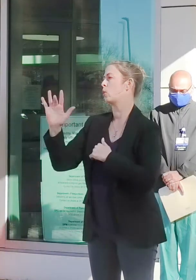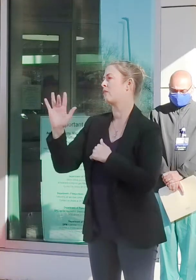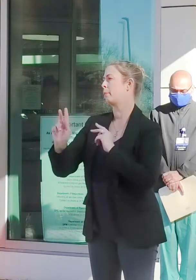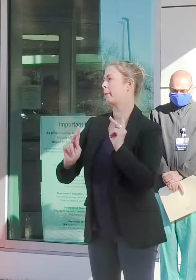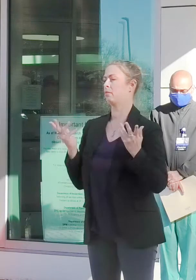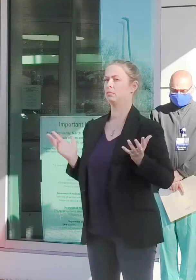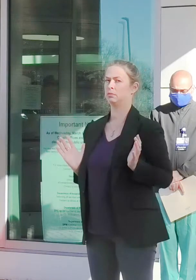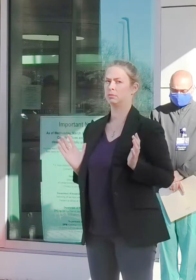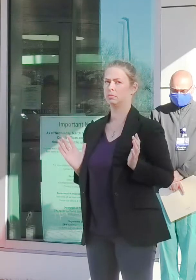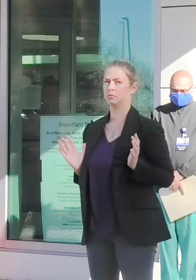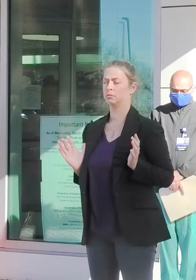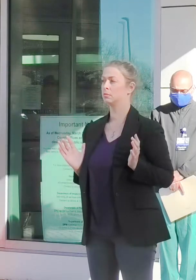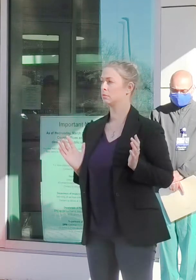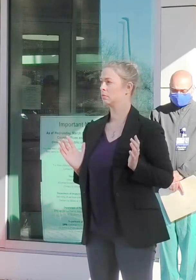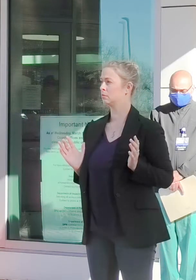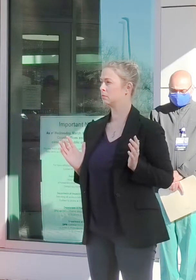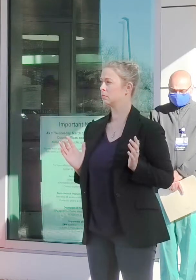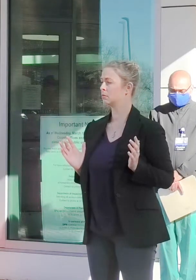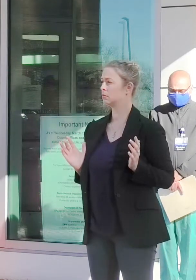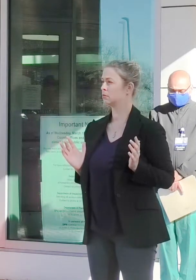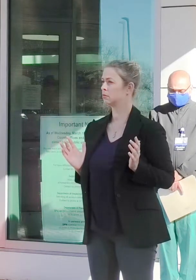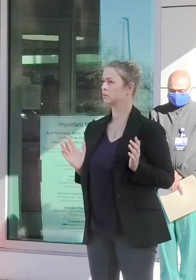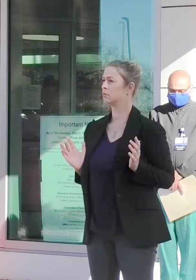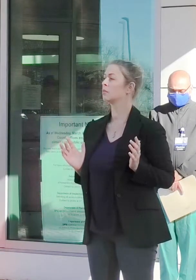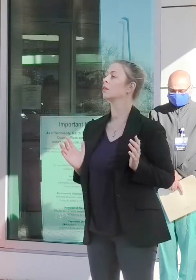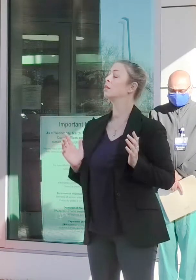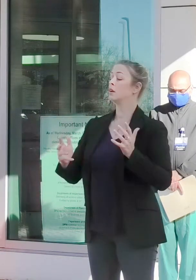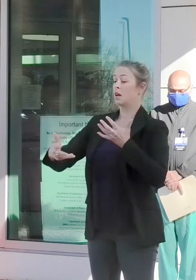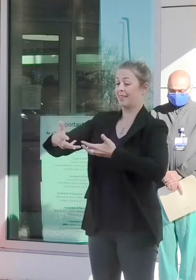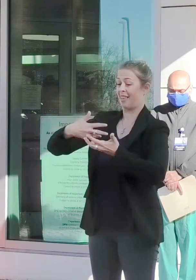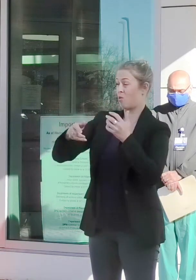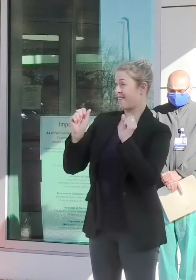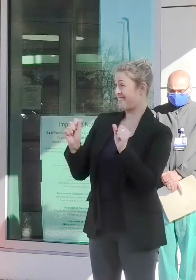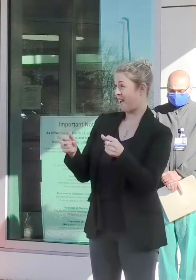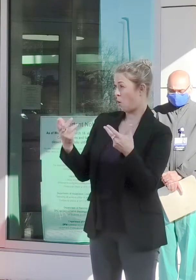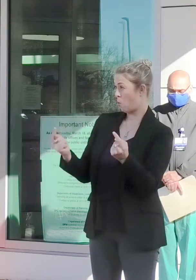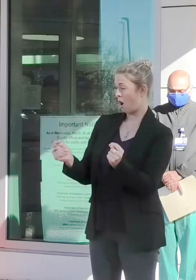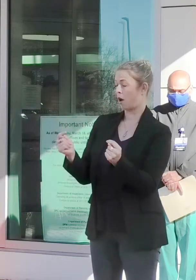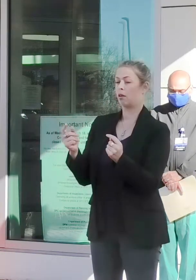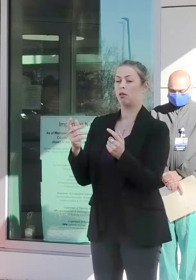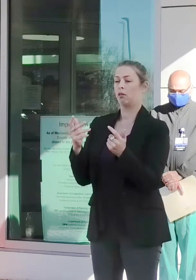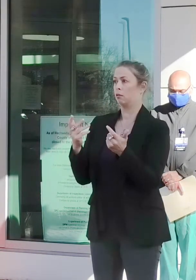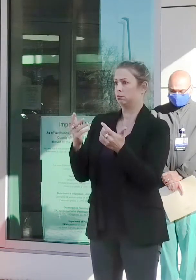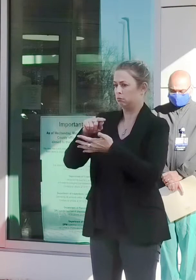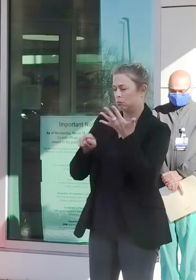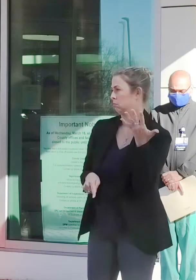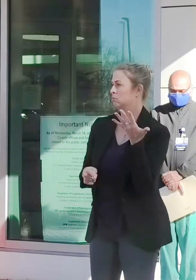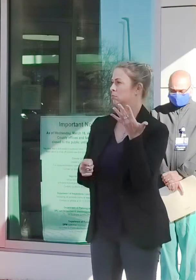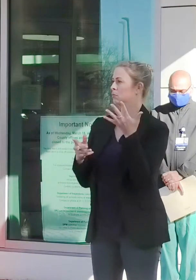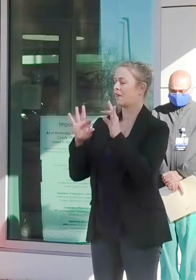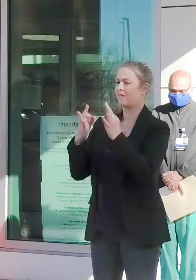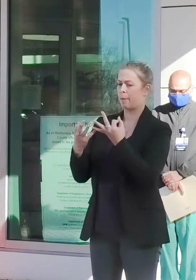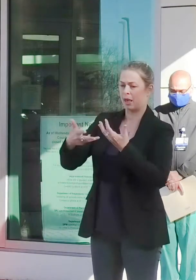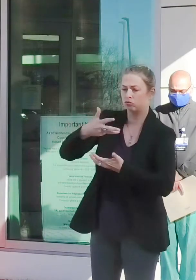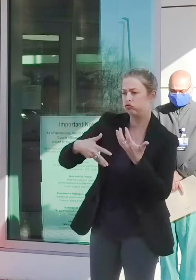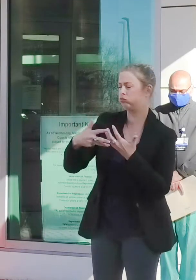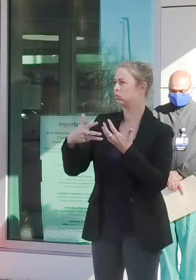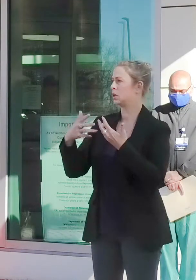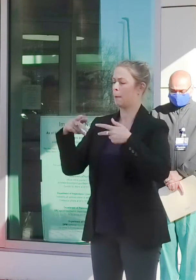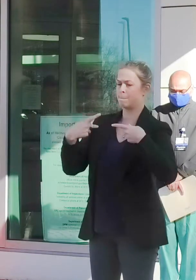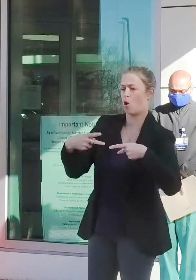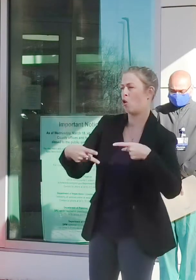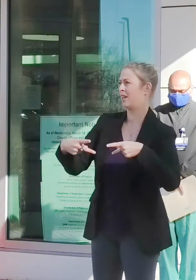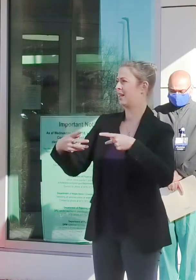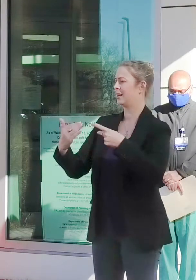social gatherings will include family gatherings, parties, cookouts,